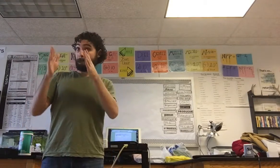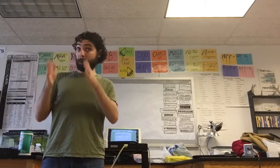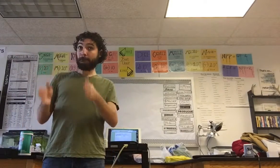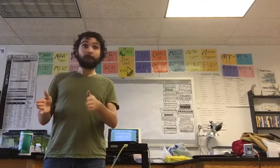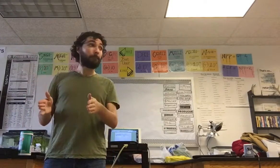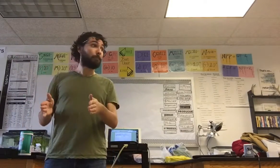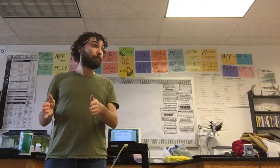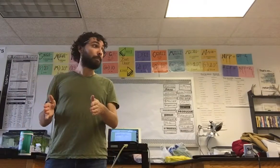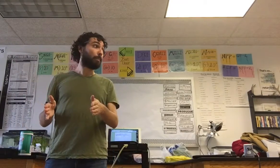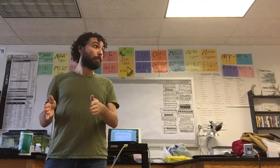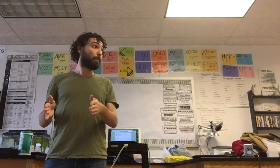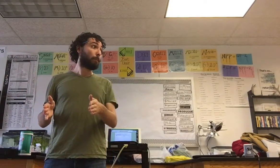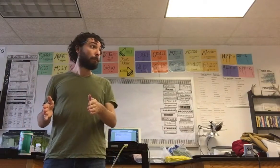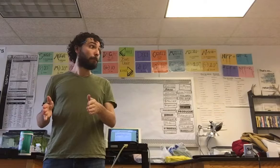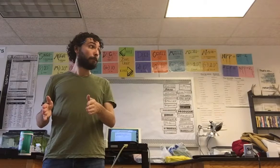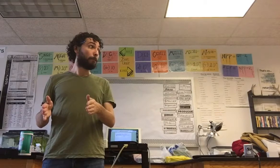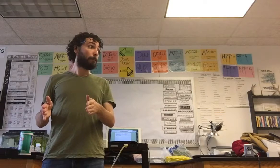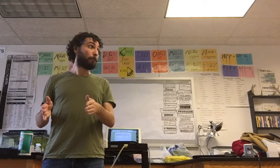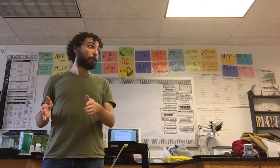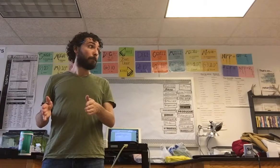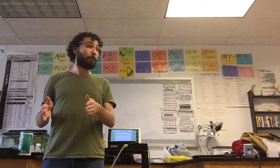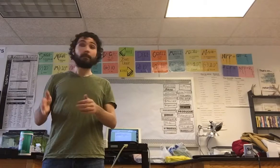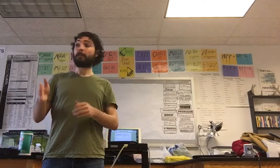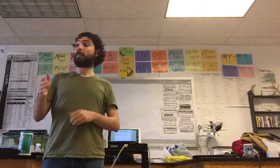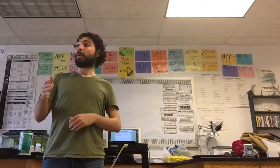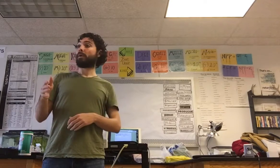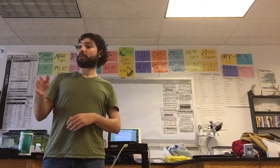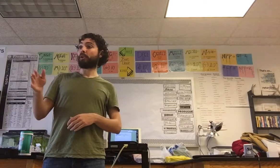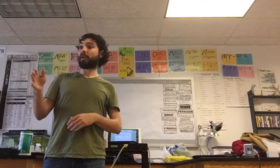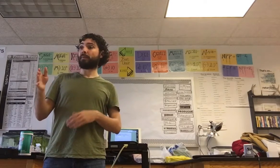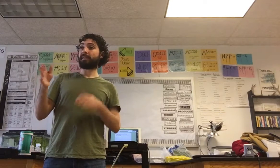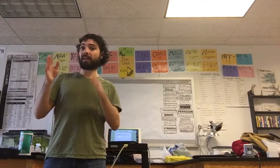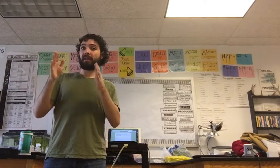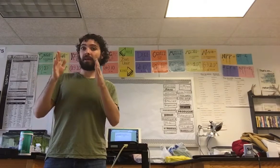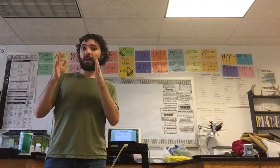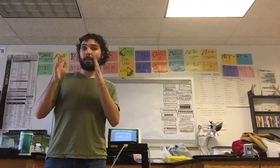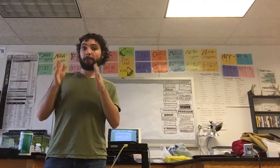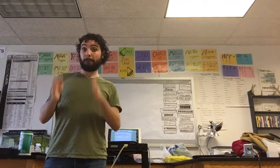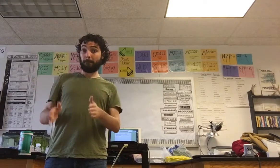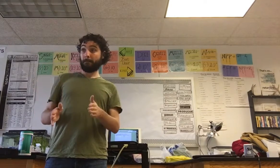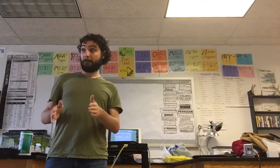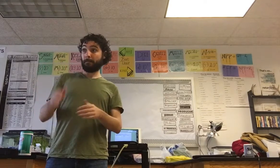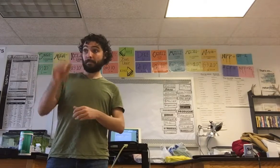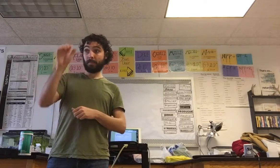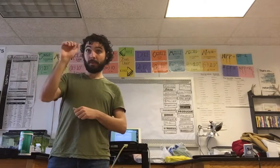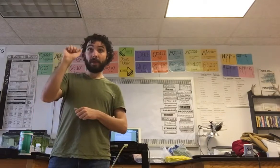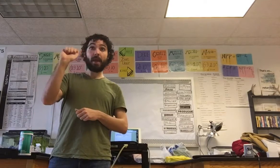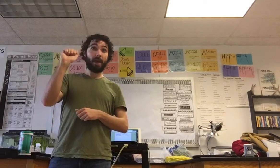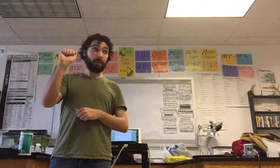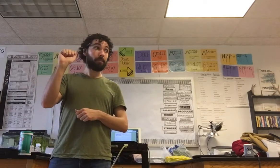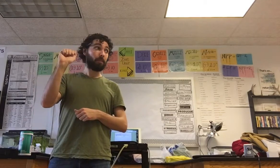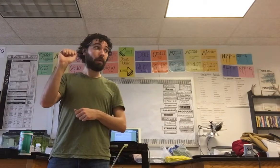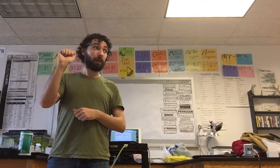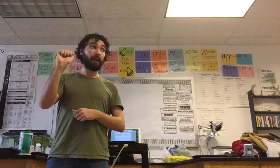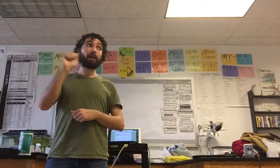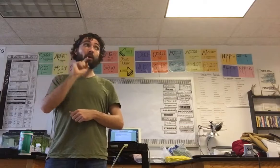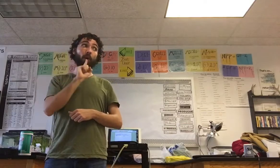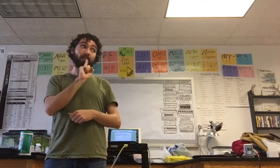have sunglasses. No, I mean the other way around. Jordan, you're missing it. Wait. A. Okay?